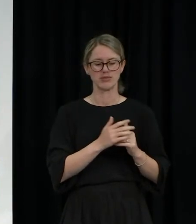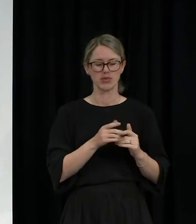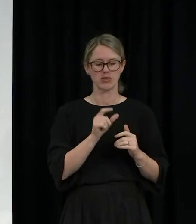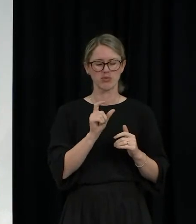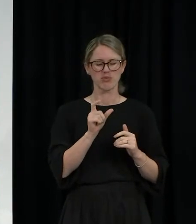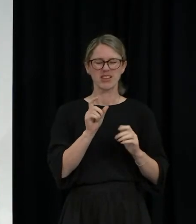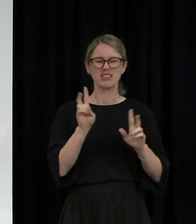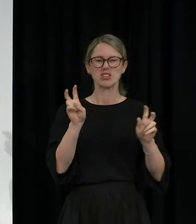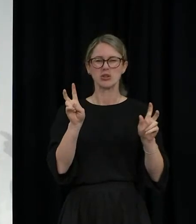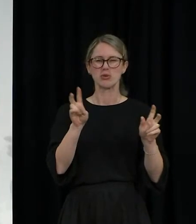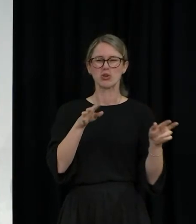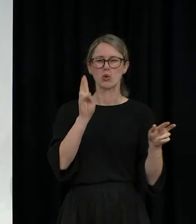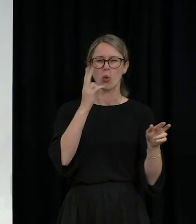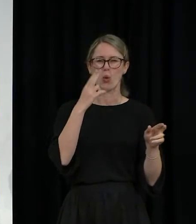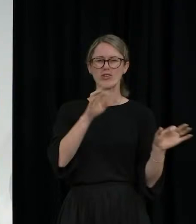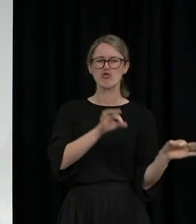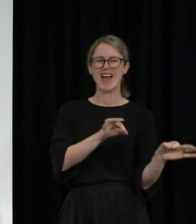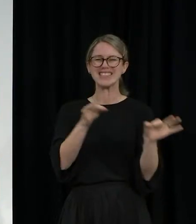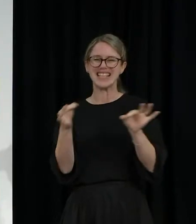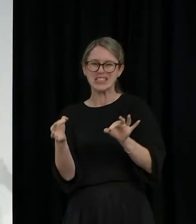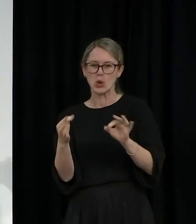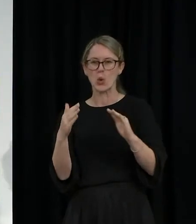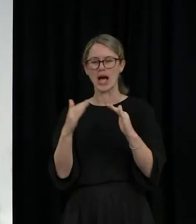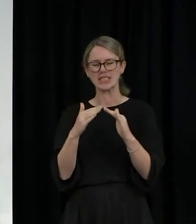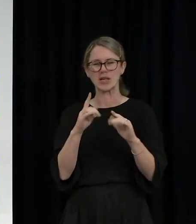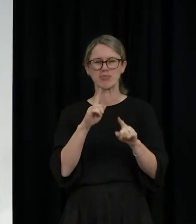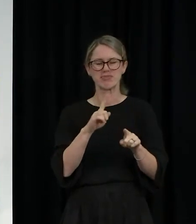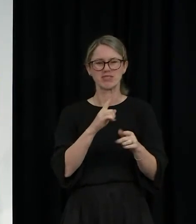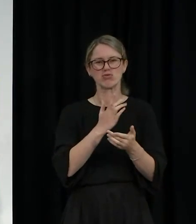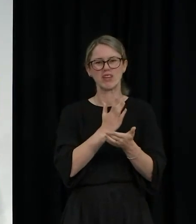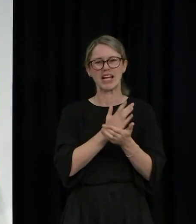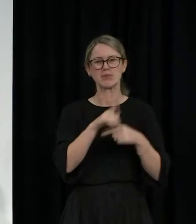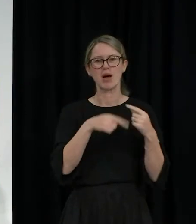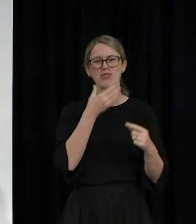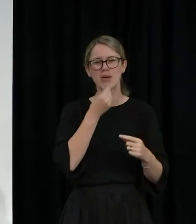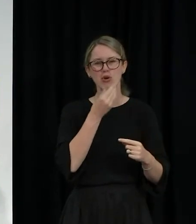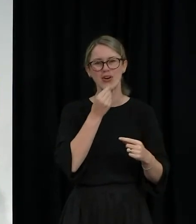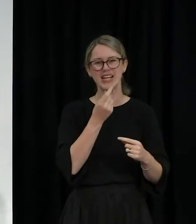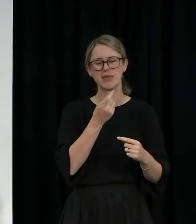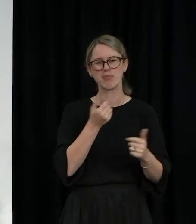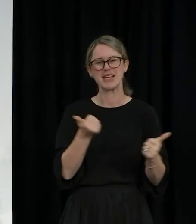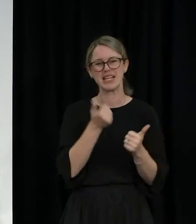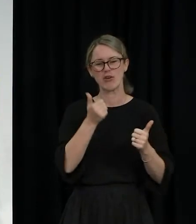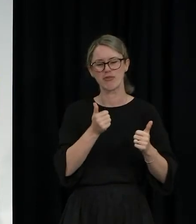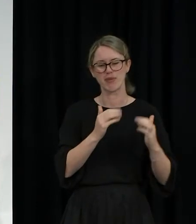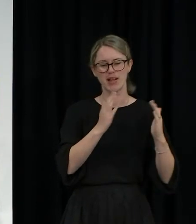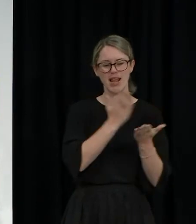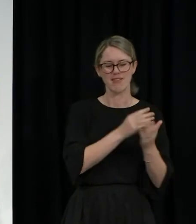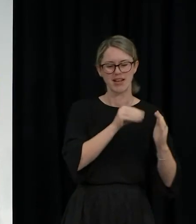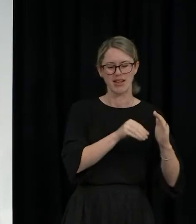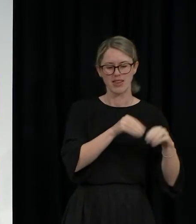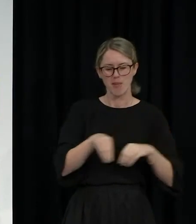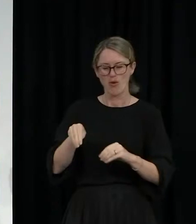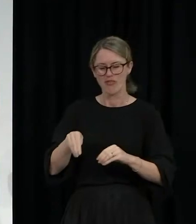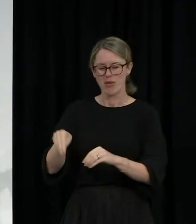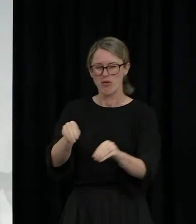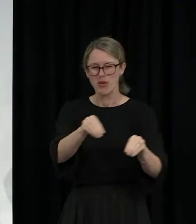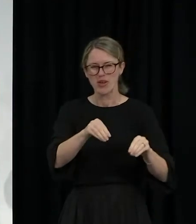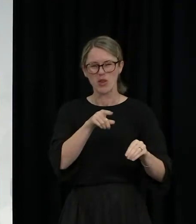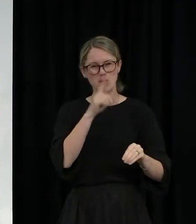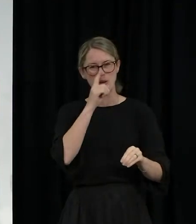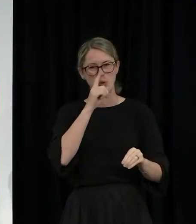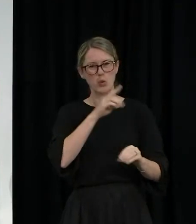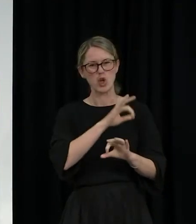very specific meaning in terms of the work that the government does. It's a wider group of people whose housing situation is